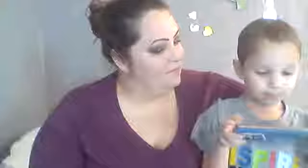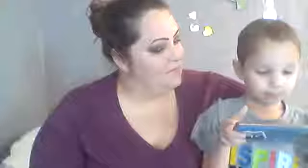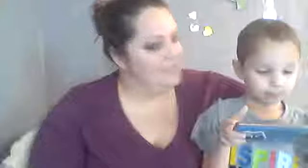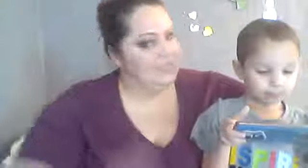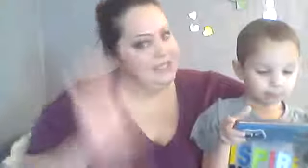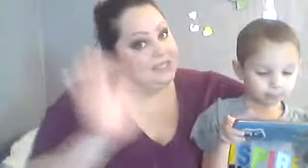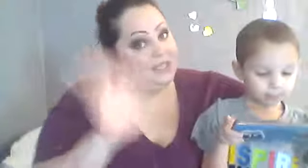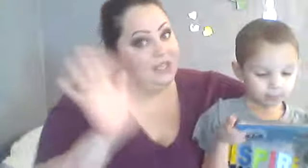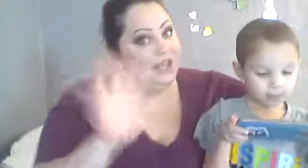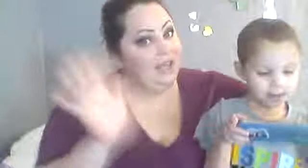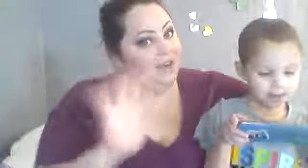Say see you later.